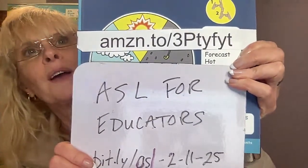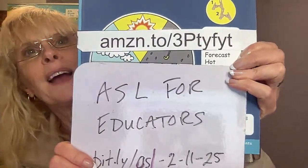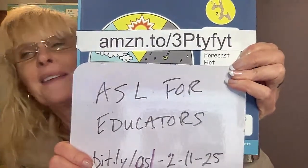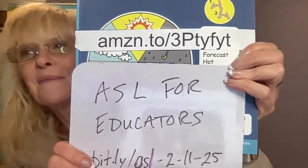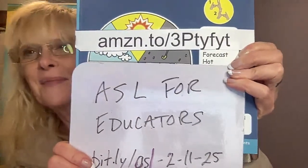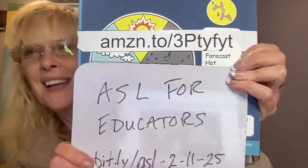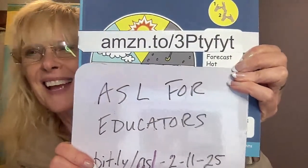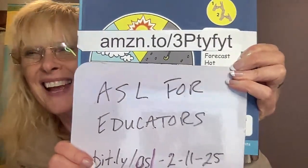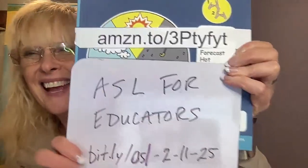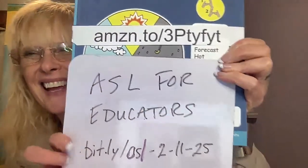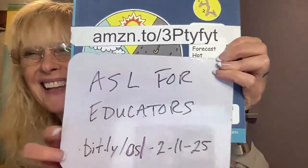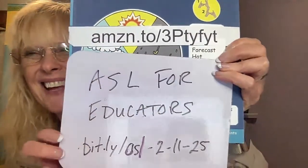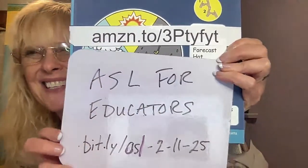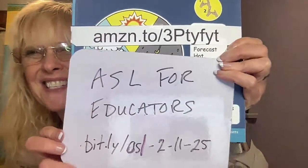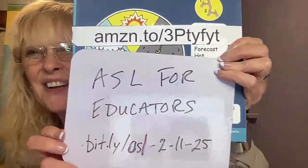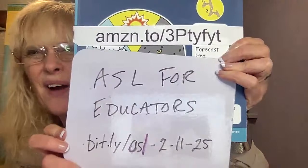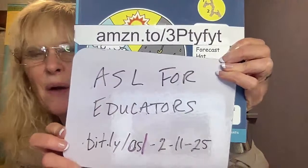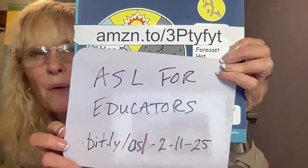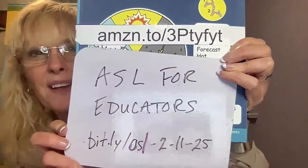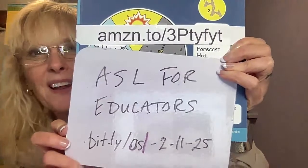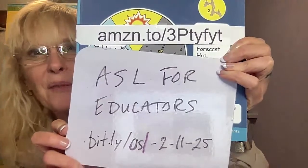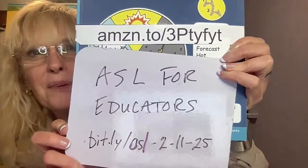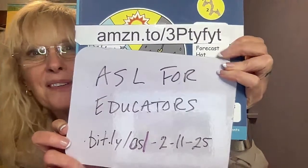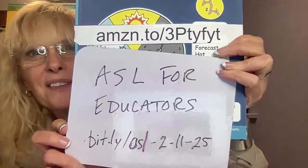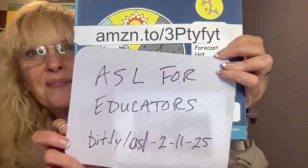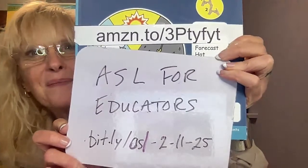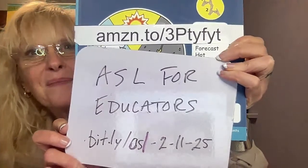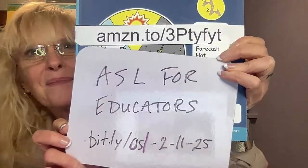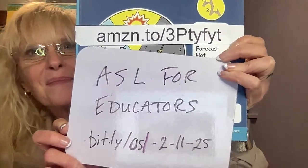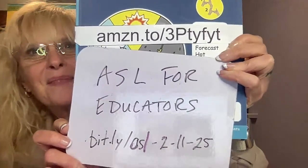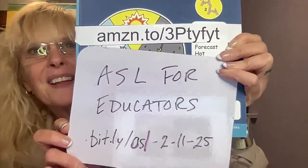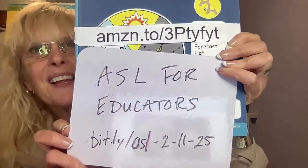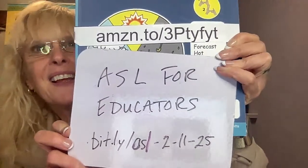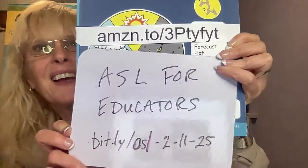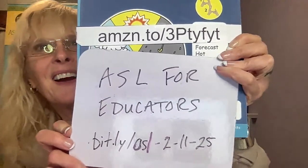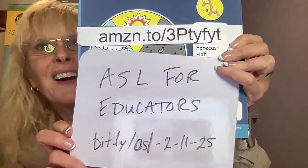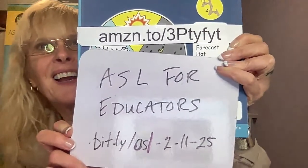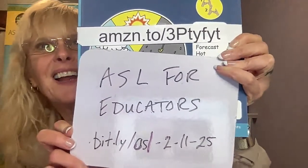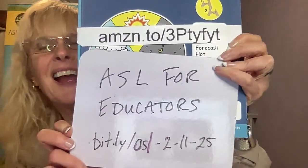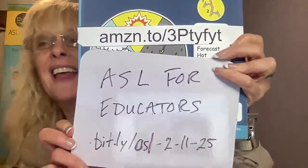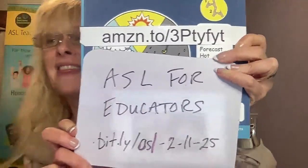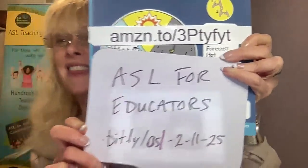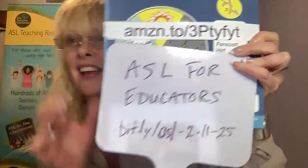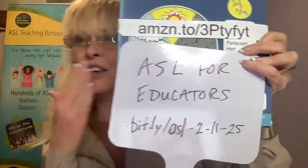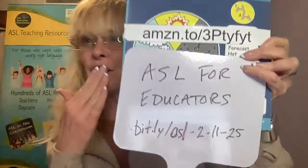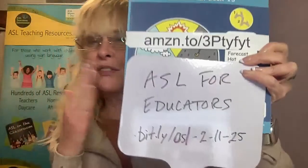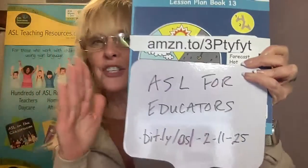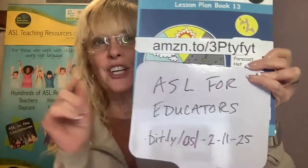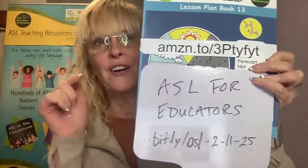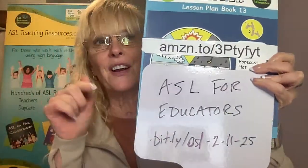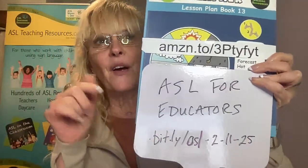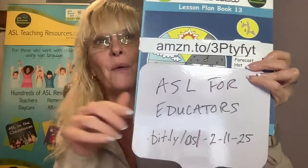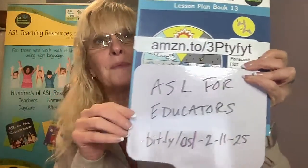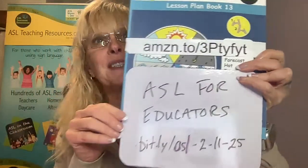Okay. And let us know how we can help you. All right. And thank you for sharing our